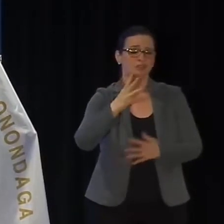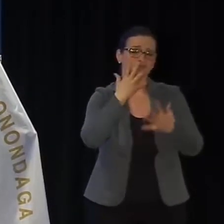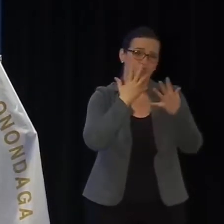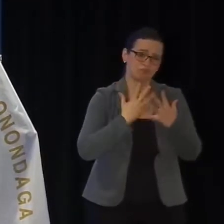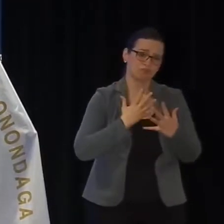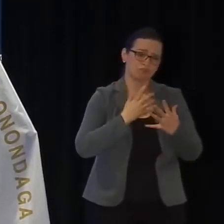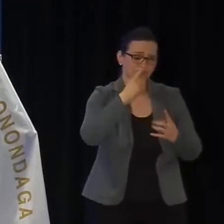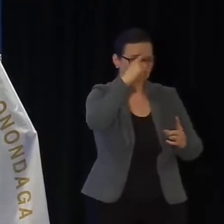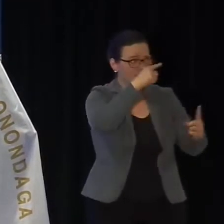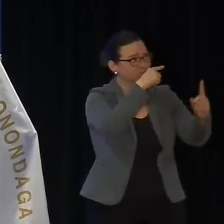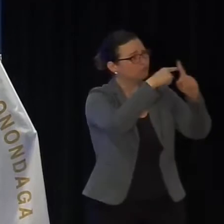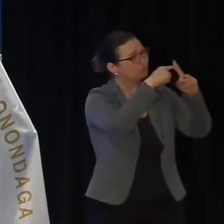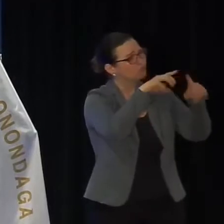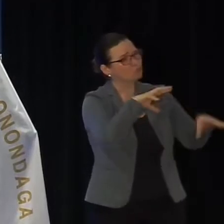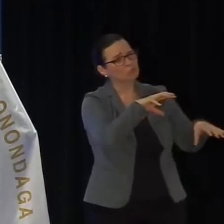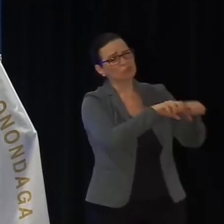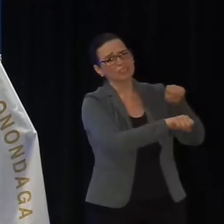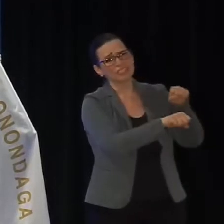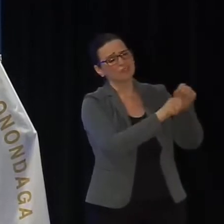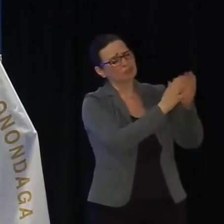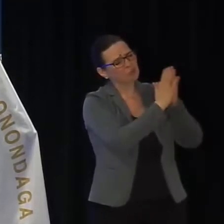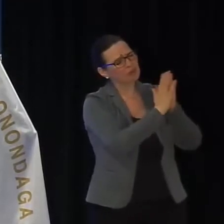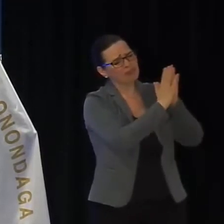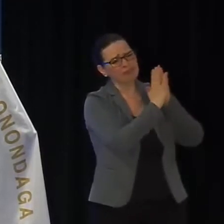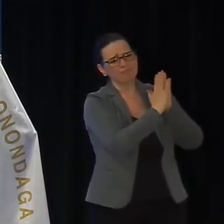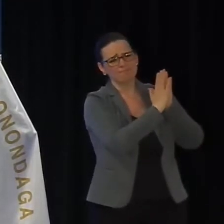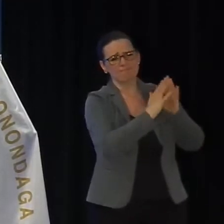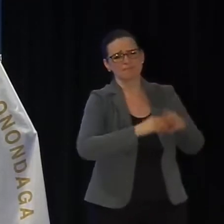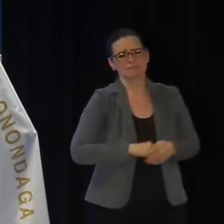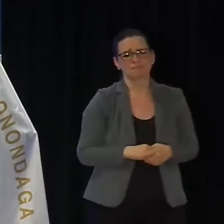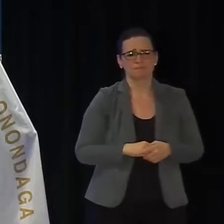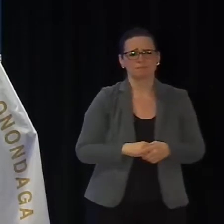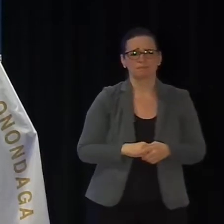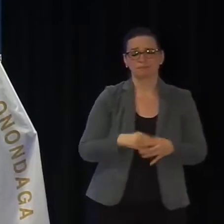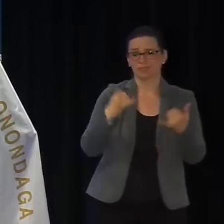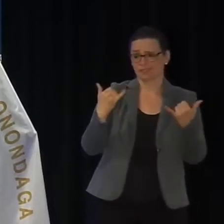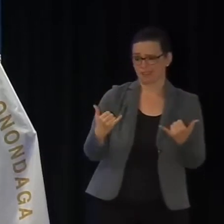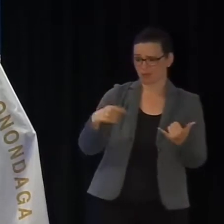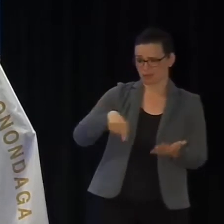very sad. Our 7-day rolling average is 0.9.